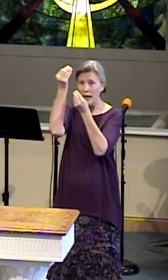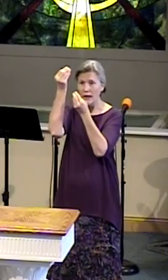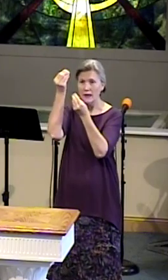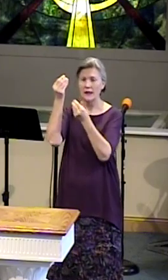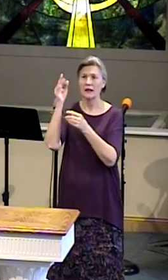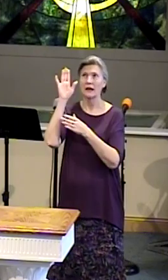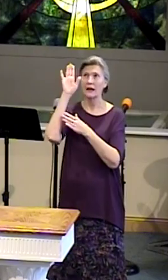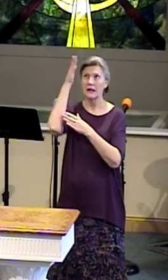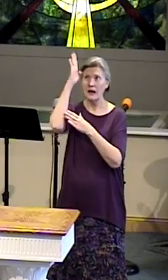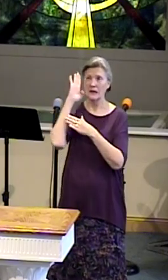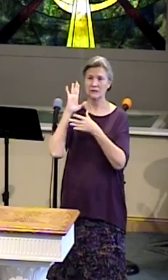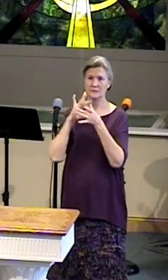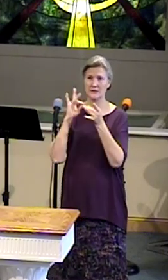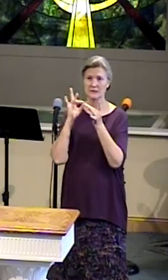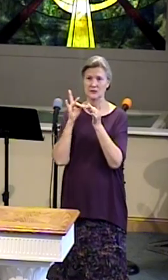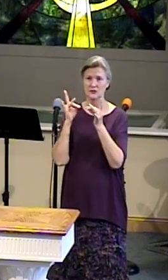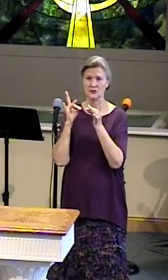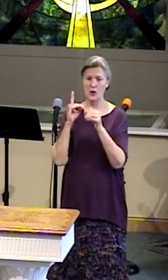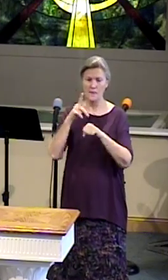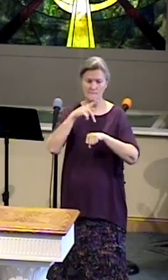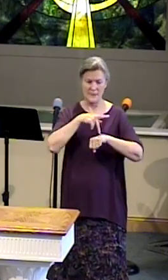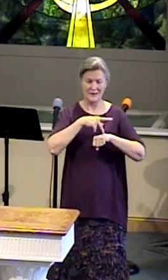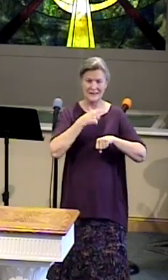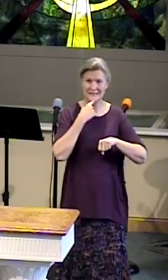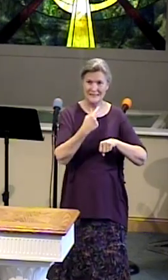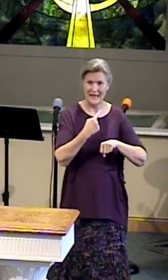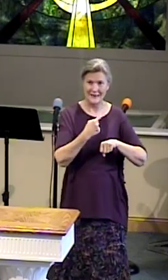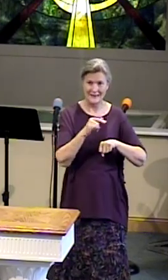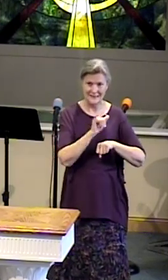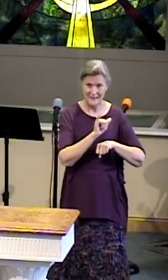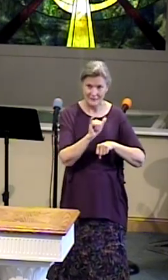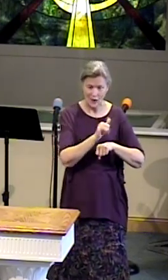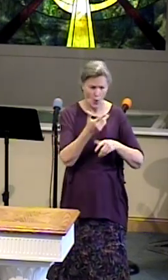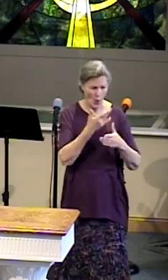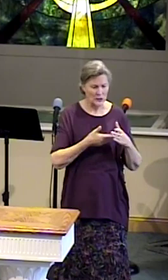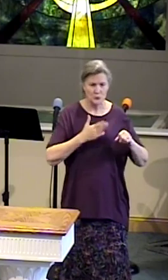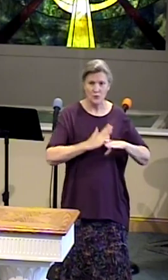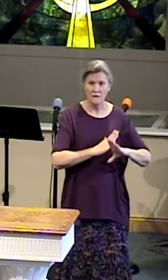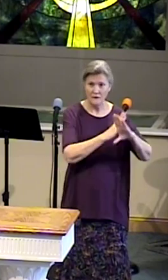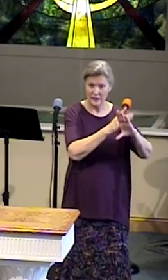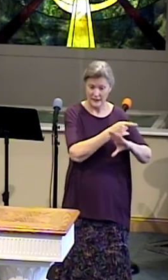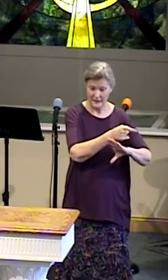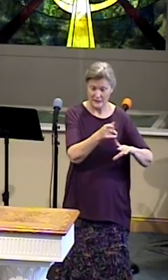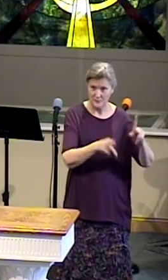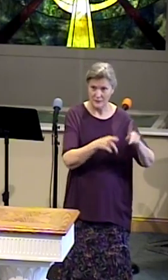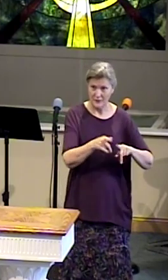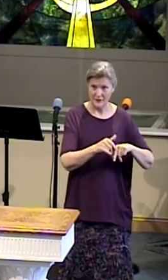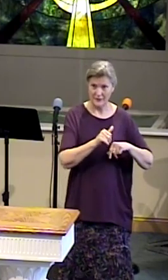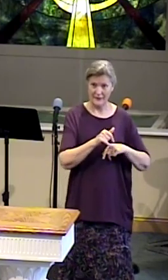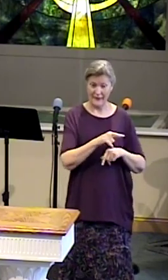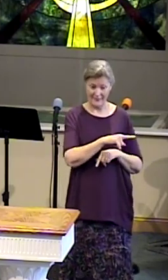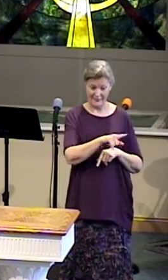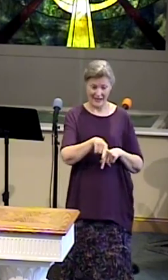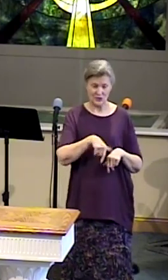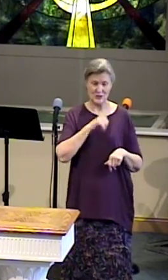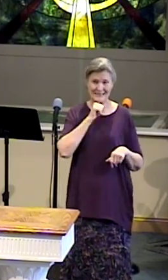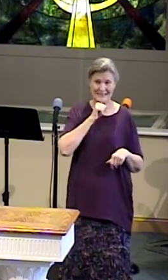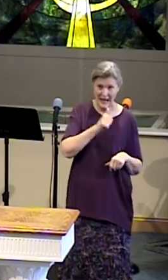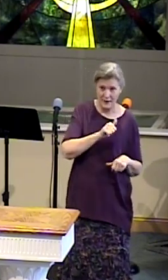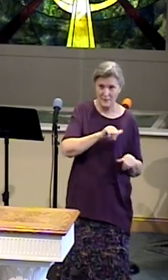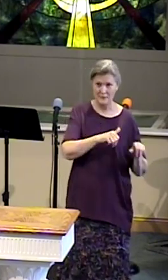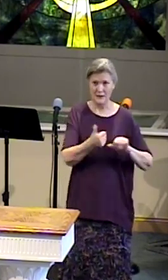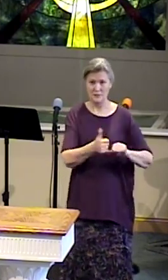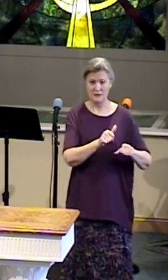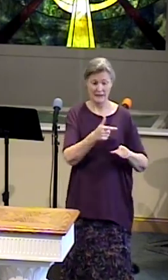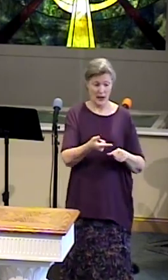God? Peter said the same thing. What is preventing these people that they should not be baptized, which have